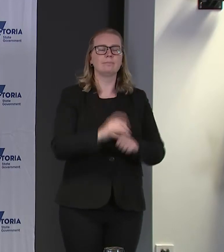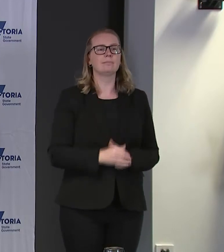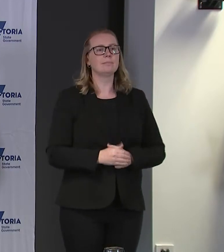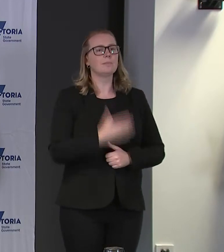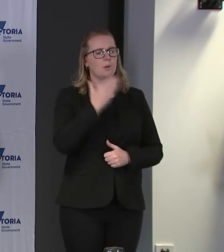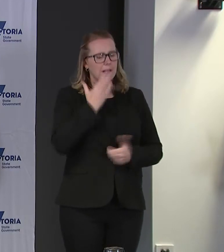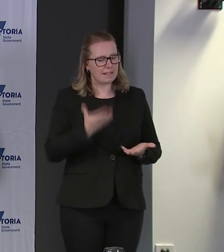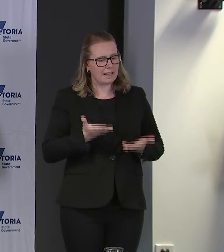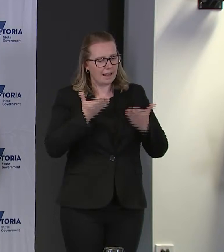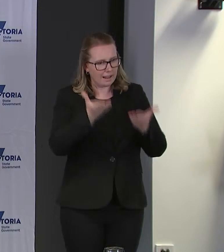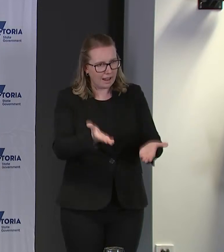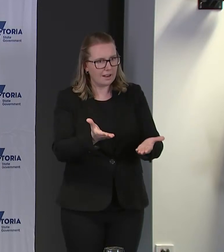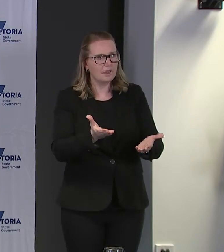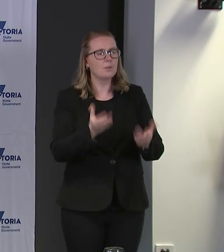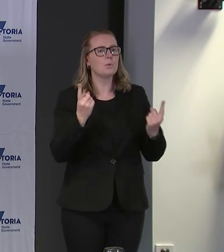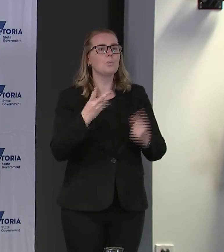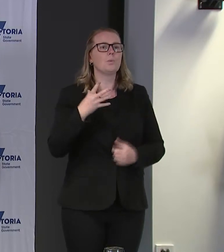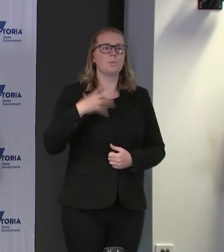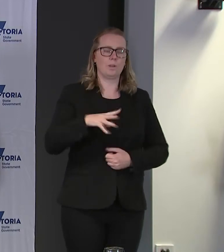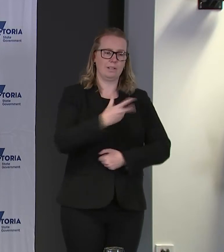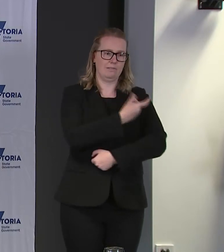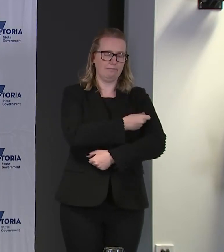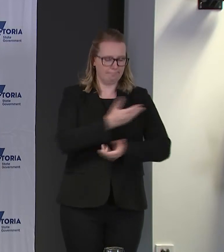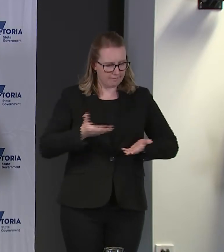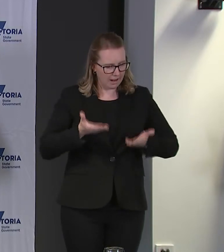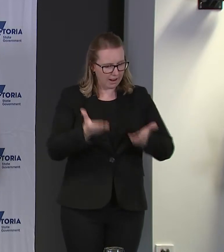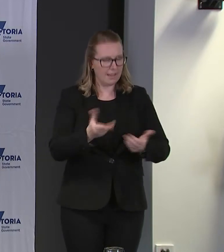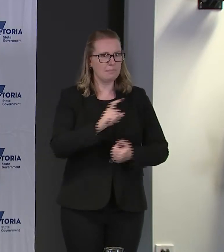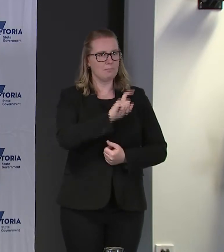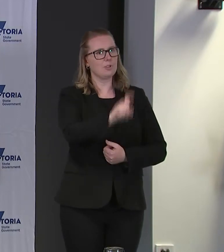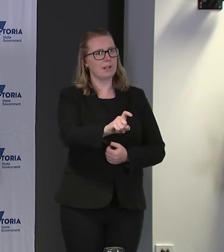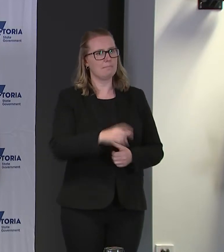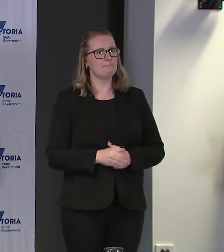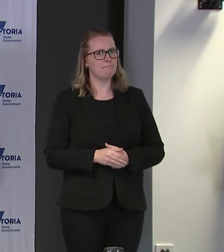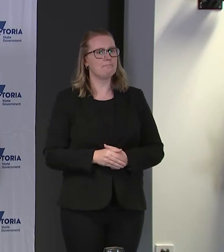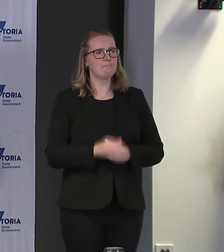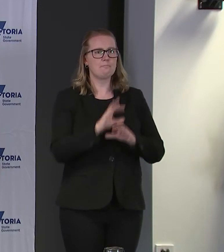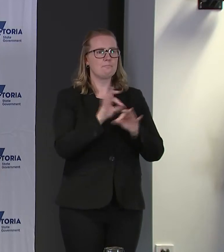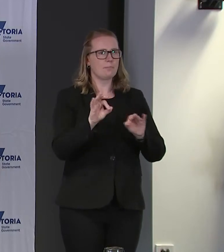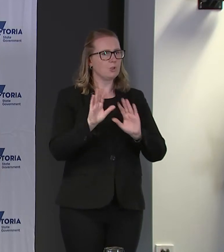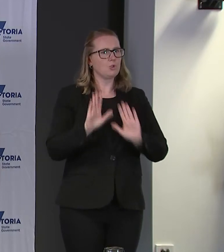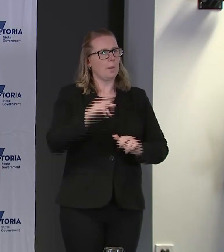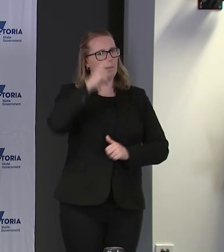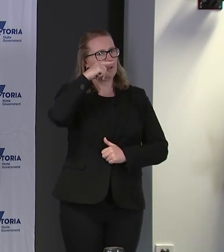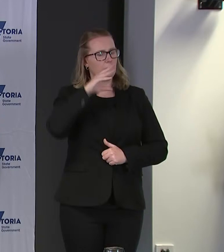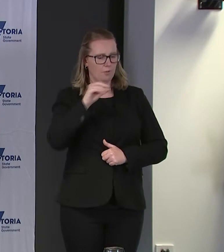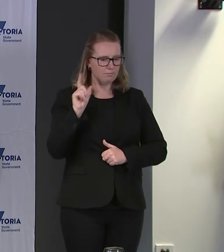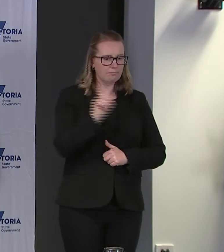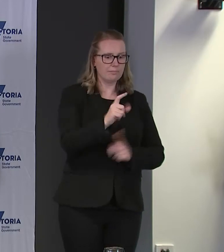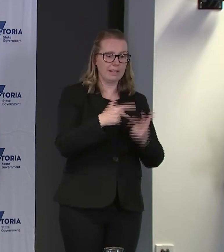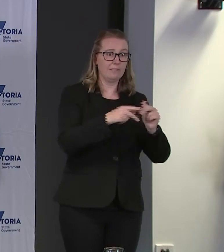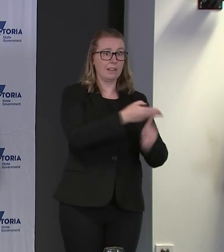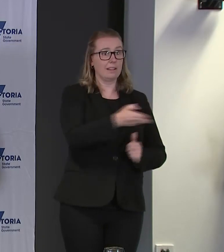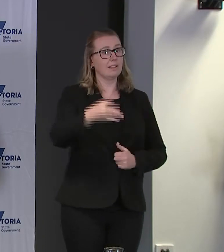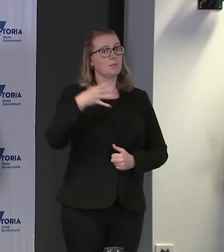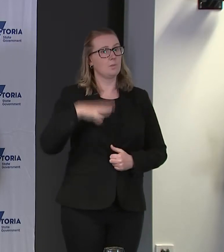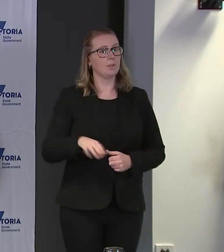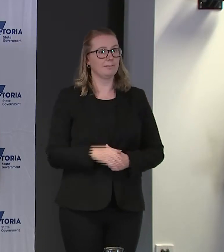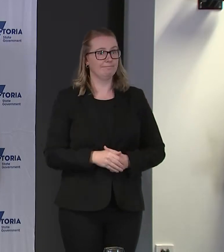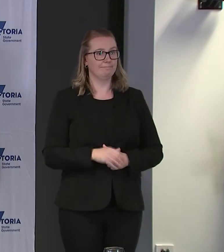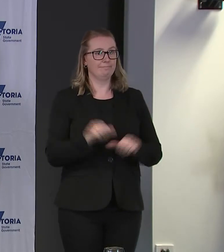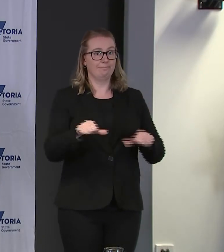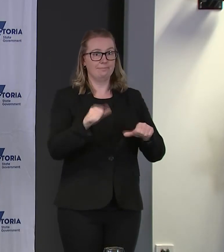who are motivated with a very positive intent to get vaccinated do so freely and safely. Thank